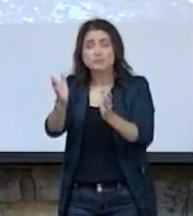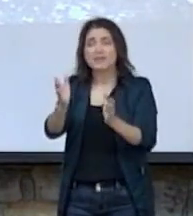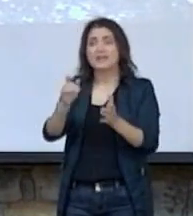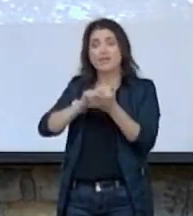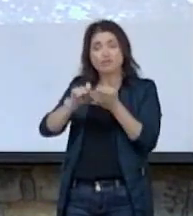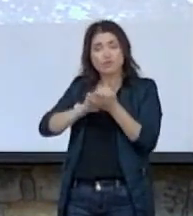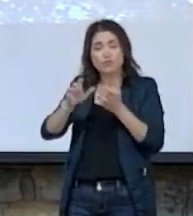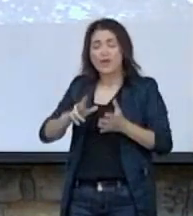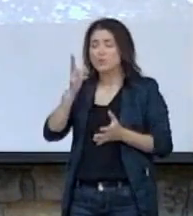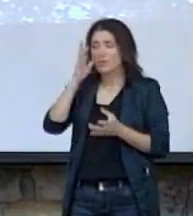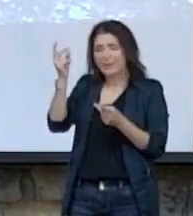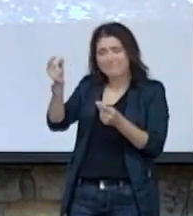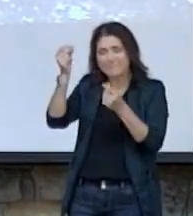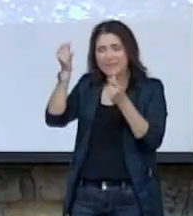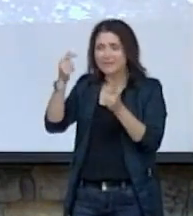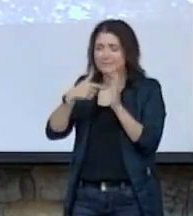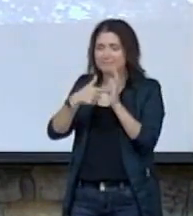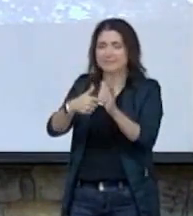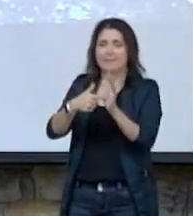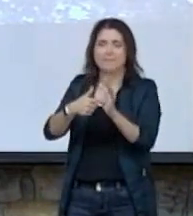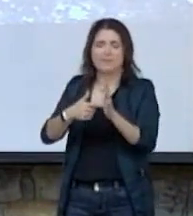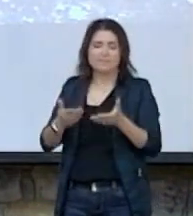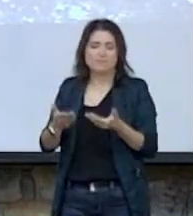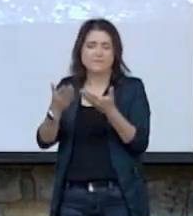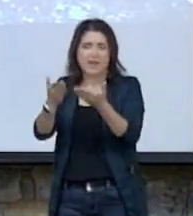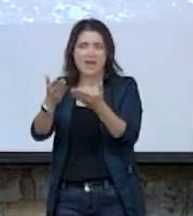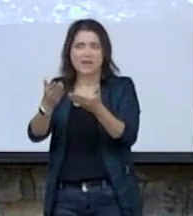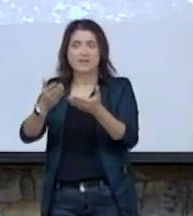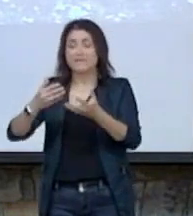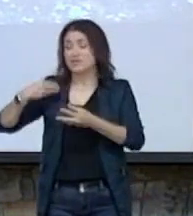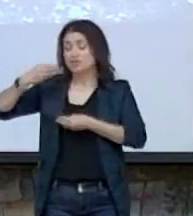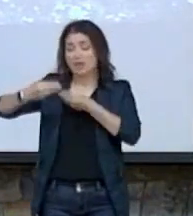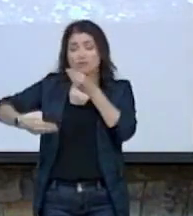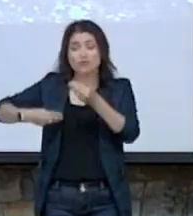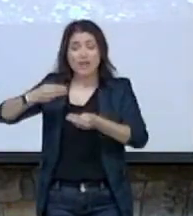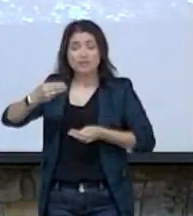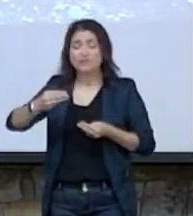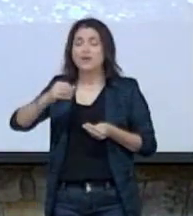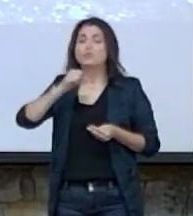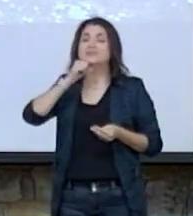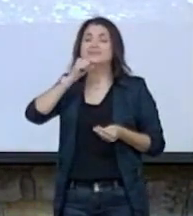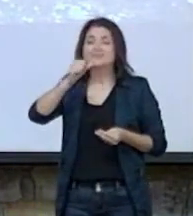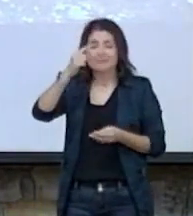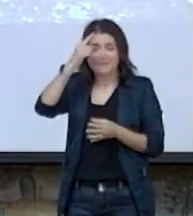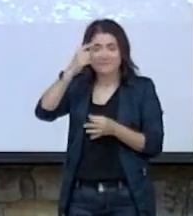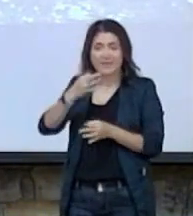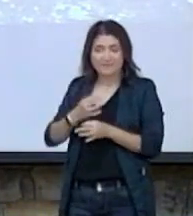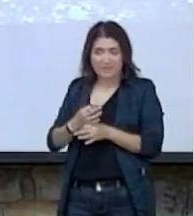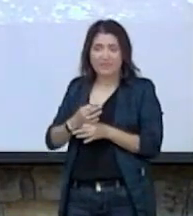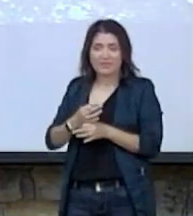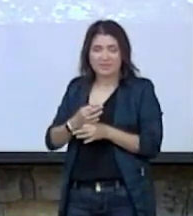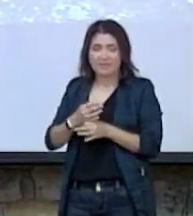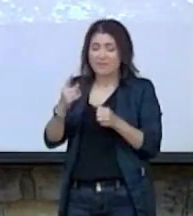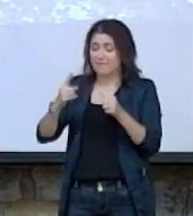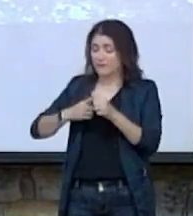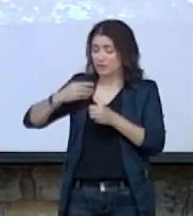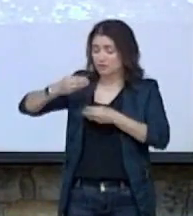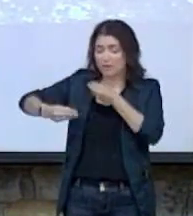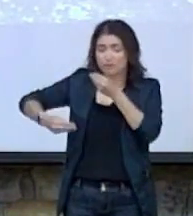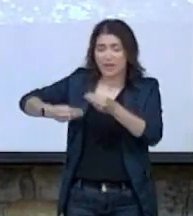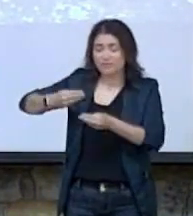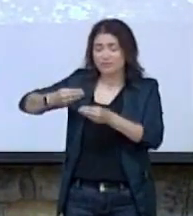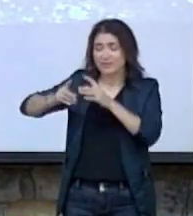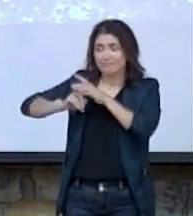would immediately go to an example of a generation that was unfaithful, that first generation that